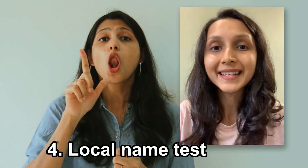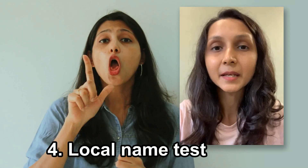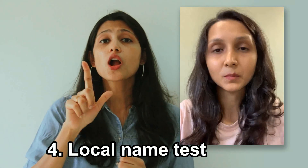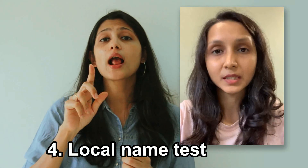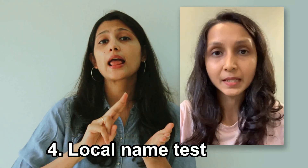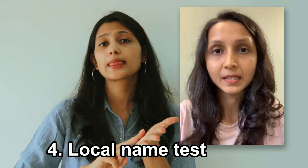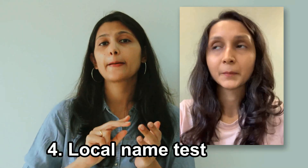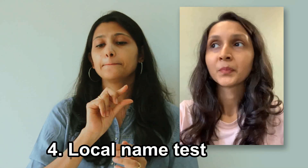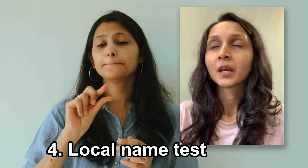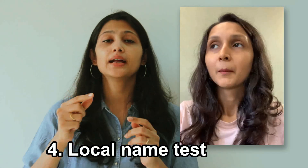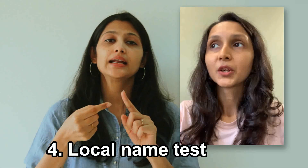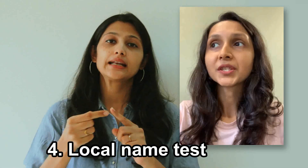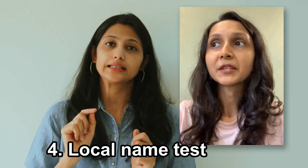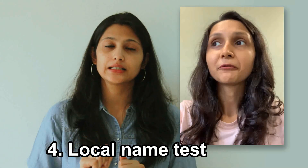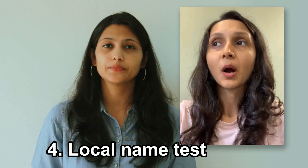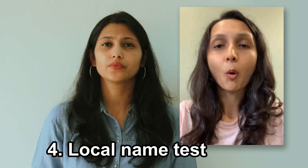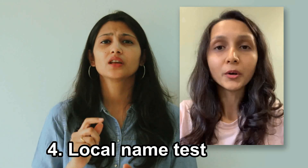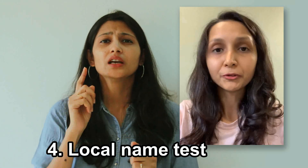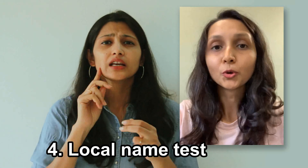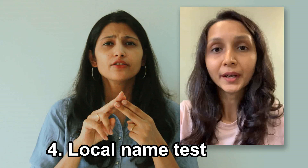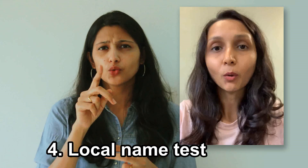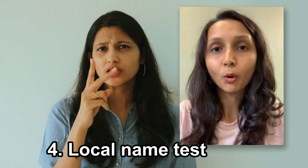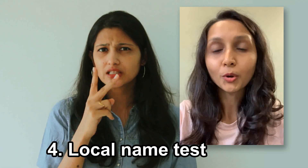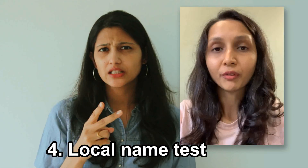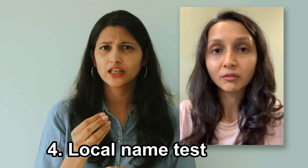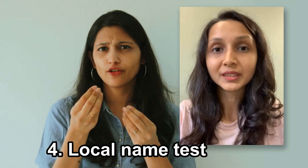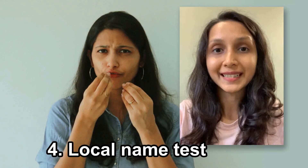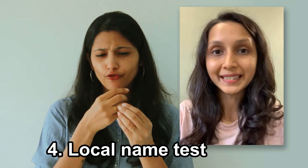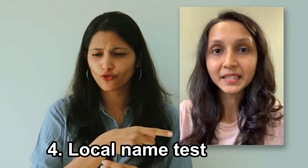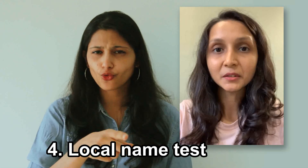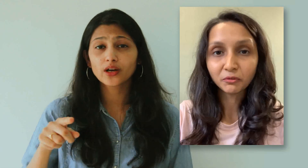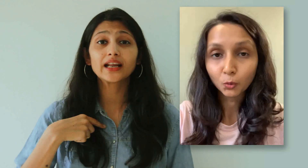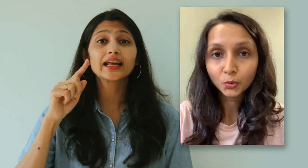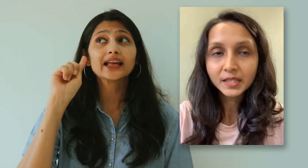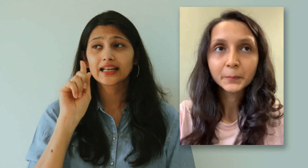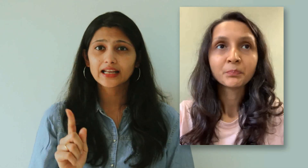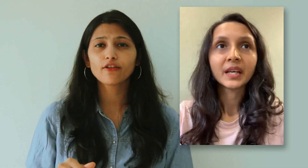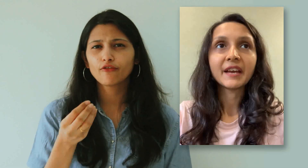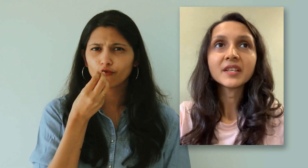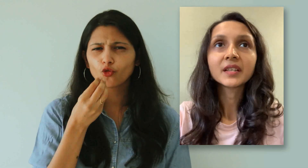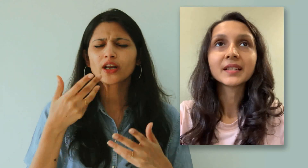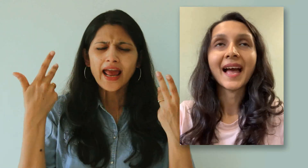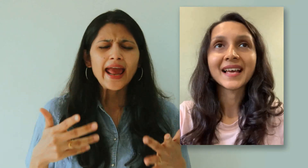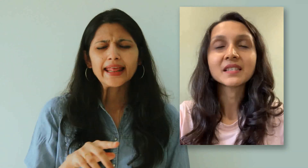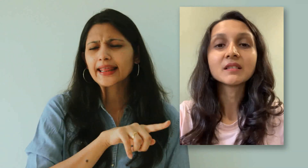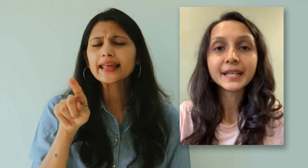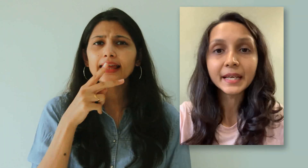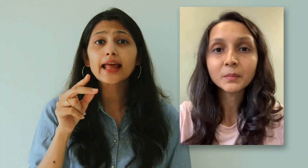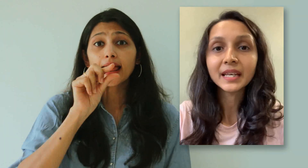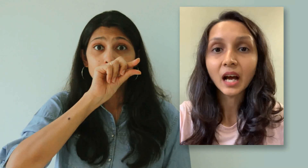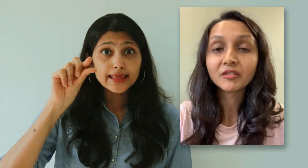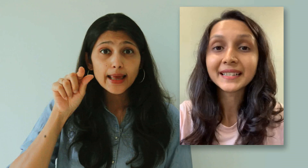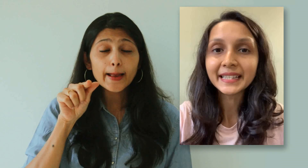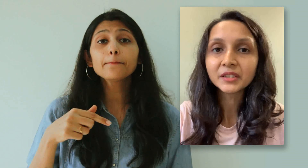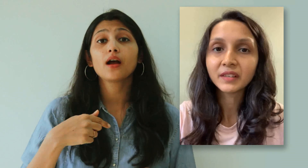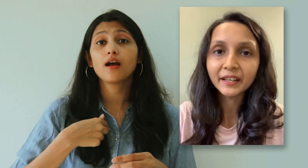local name test. Because if you look at all of our Indian foods, everything has a name